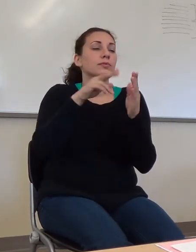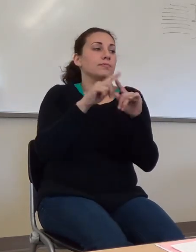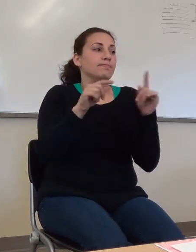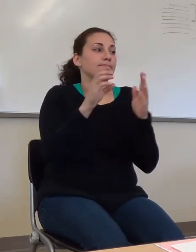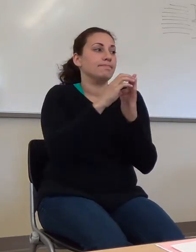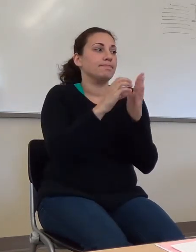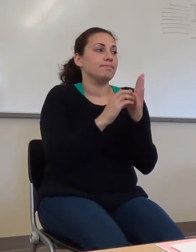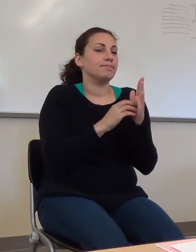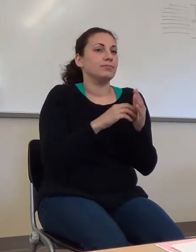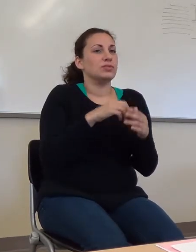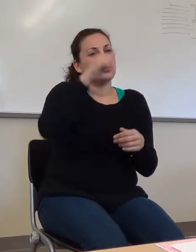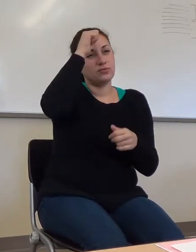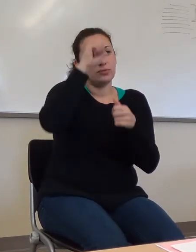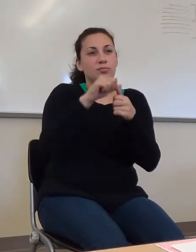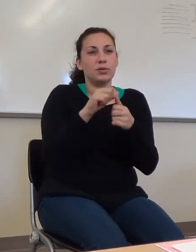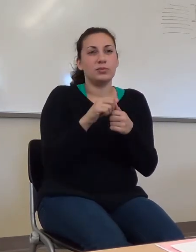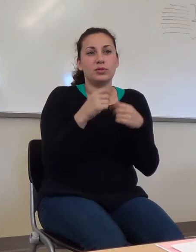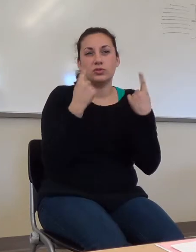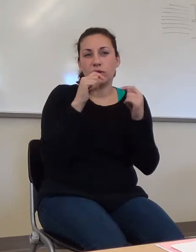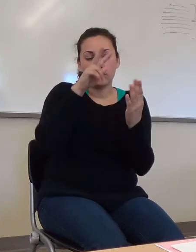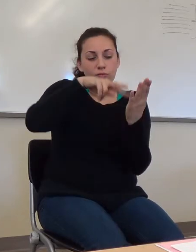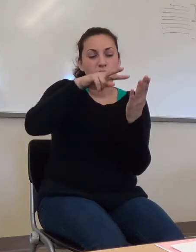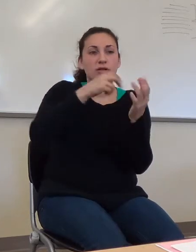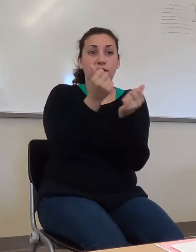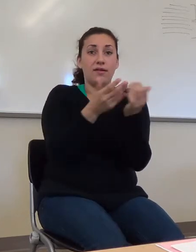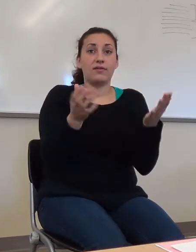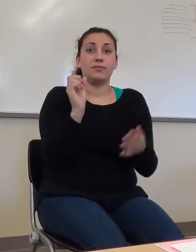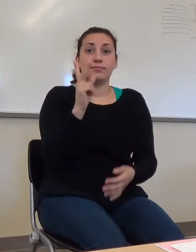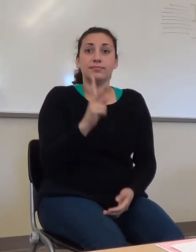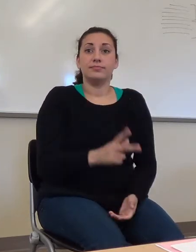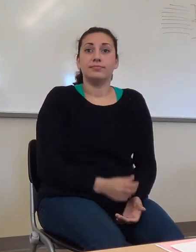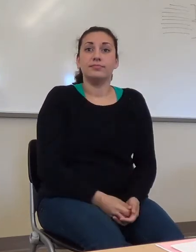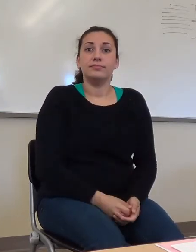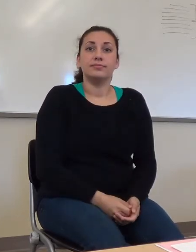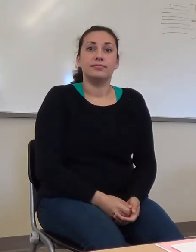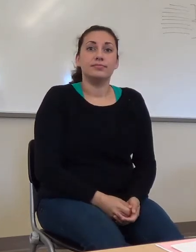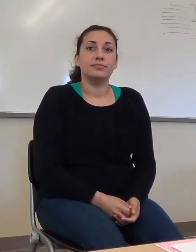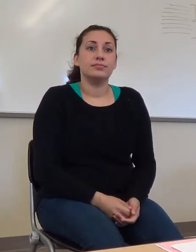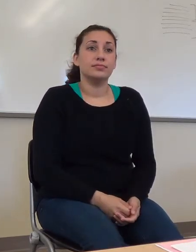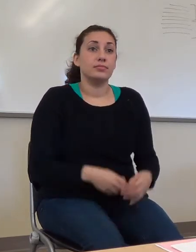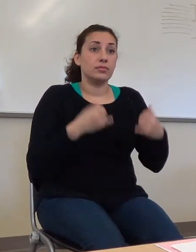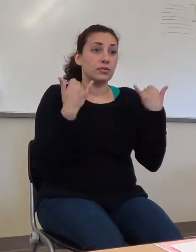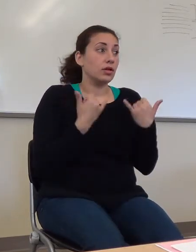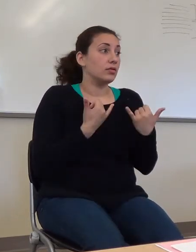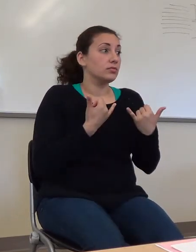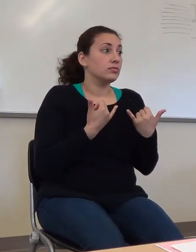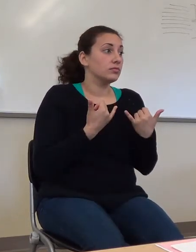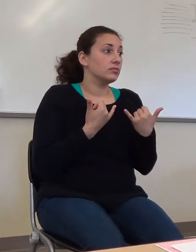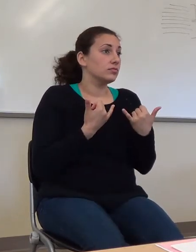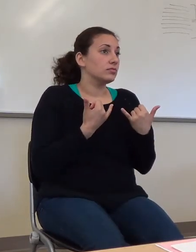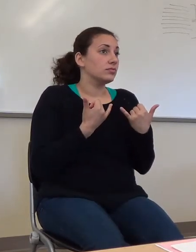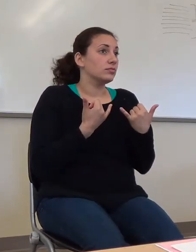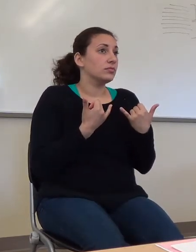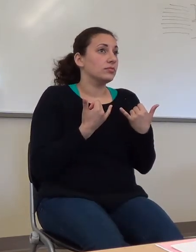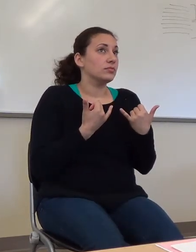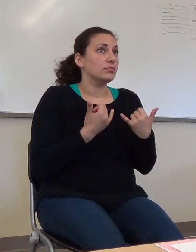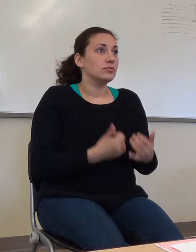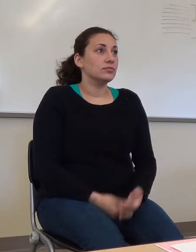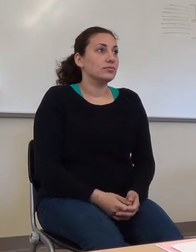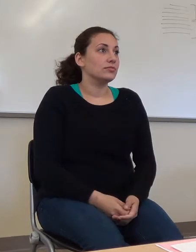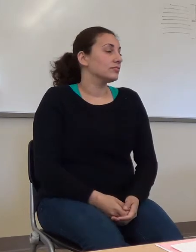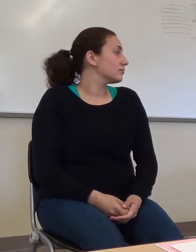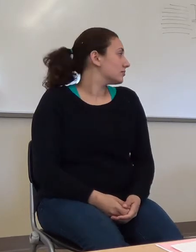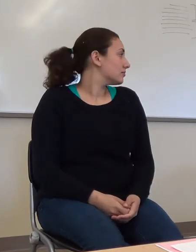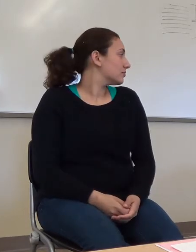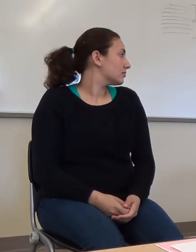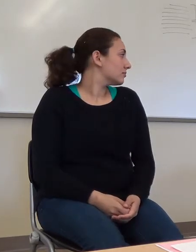keep that in mind. Okay, now we are going to, I have